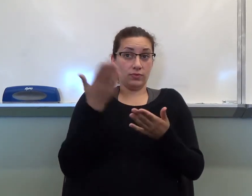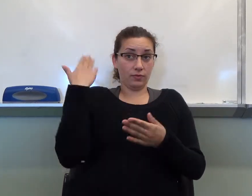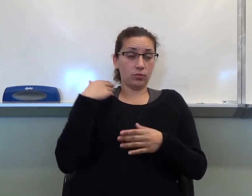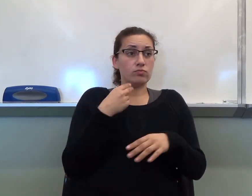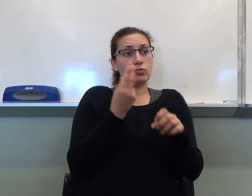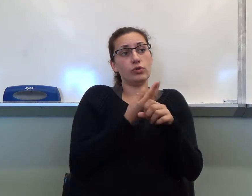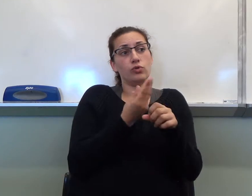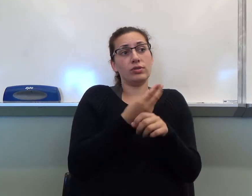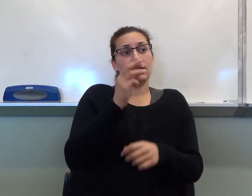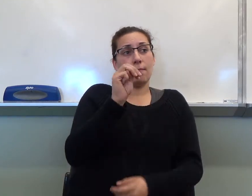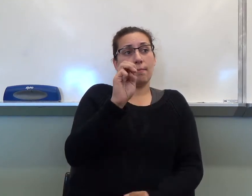convert between different